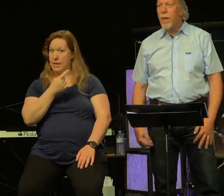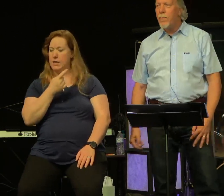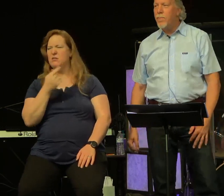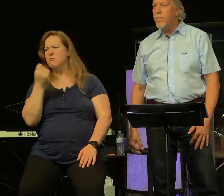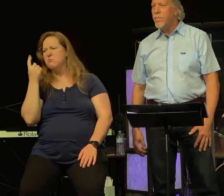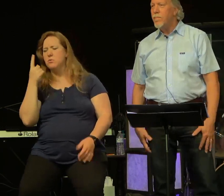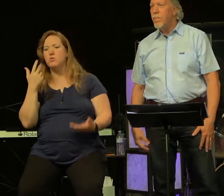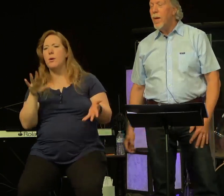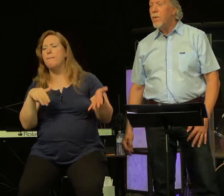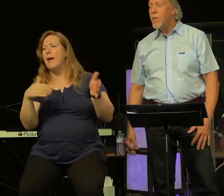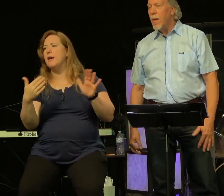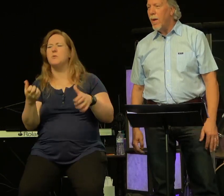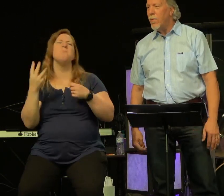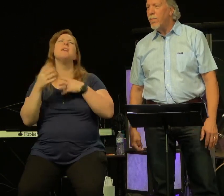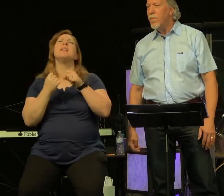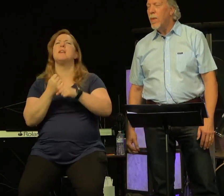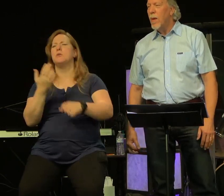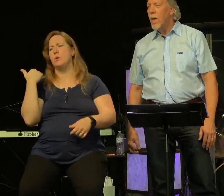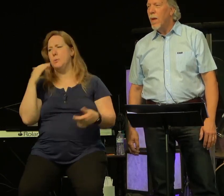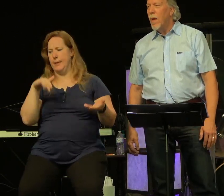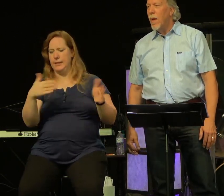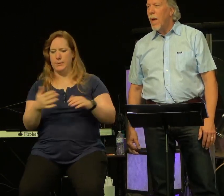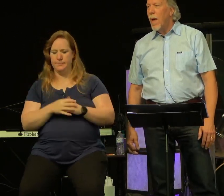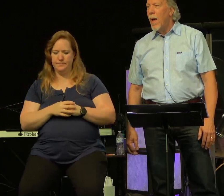away years ago,